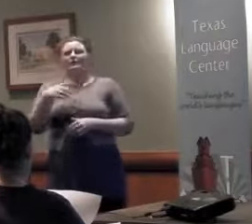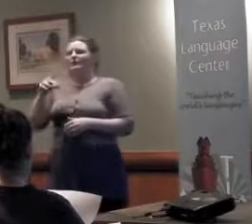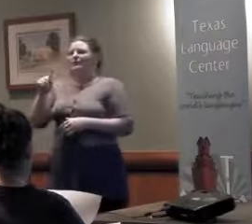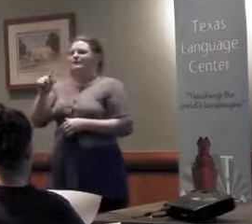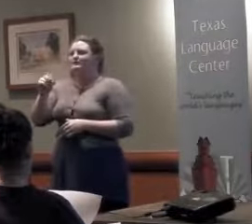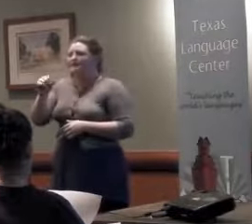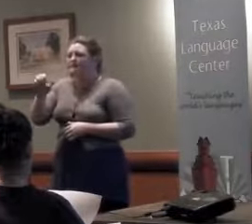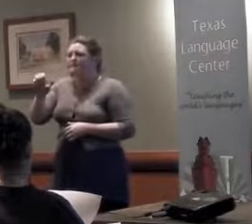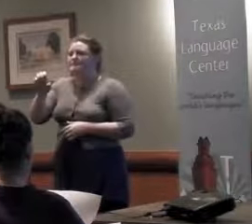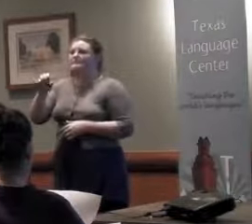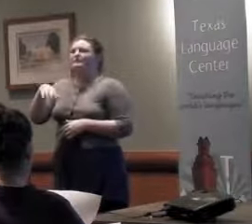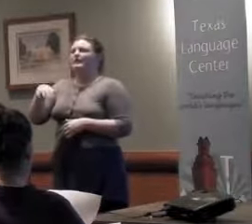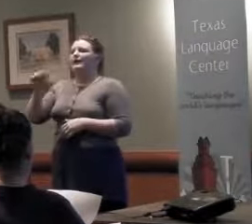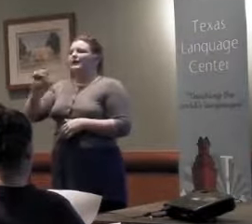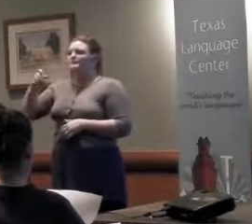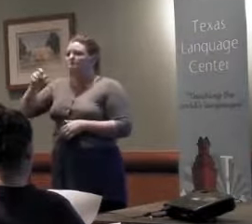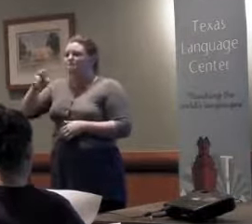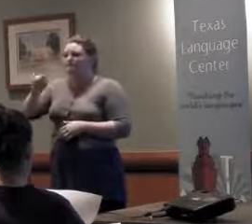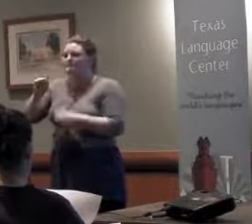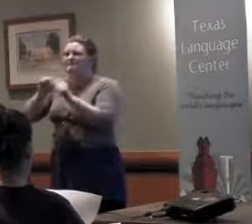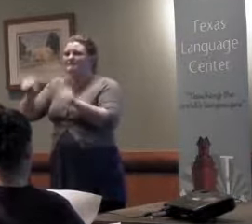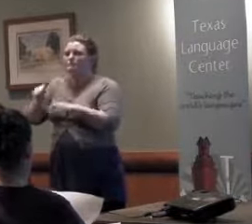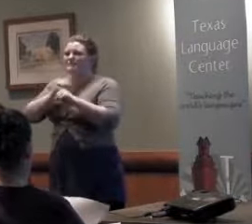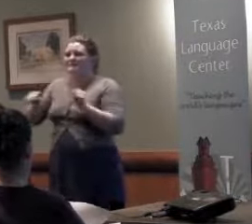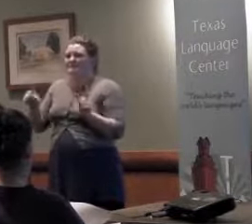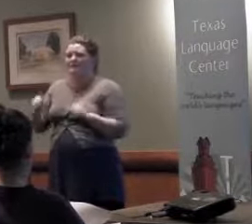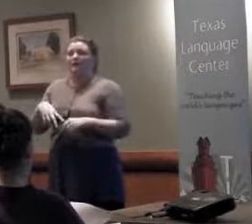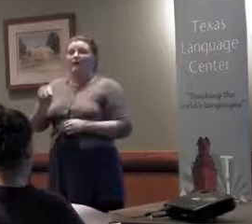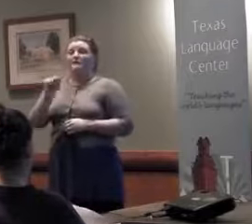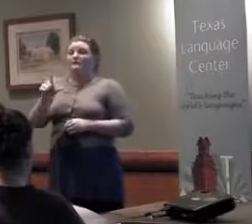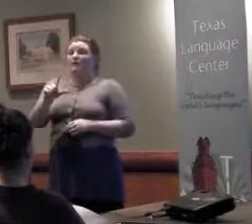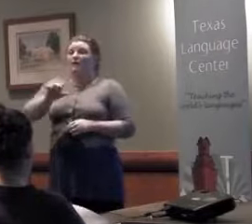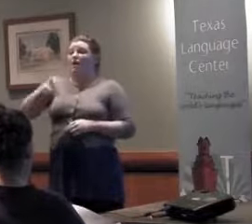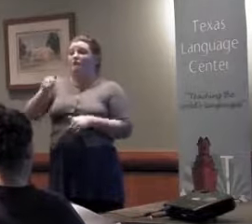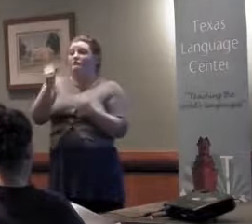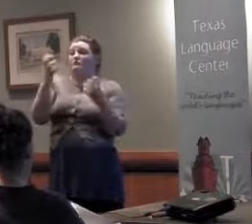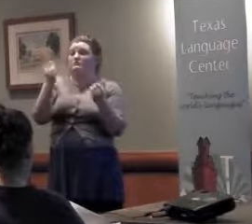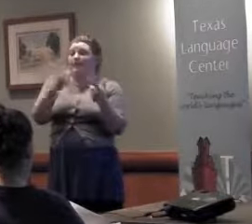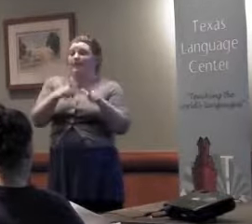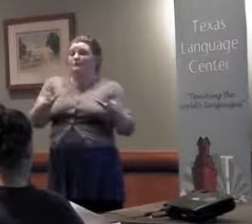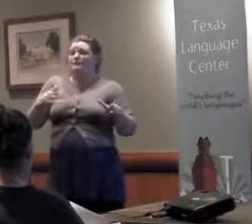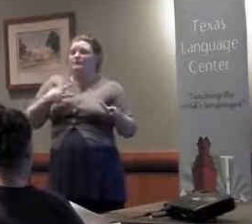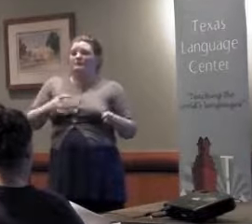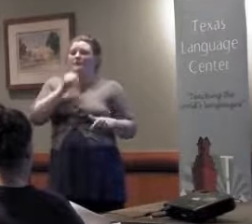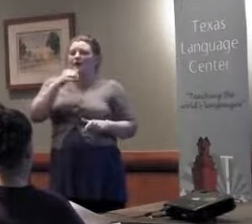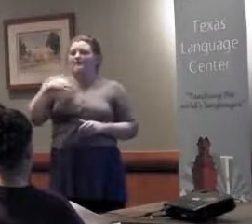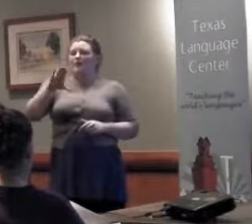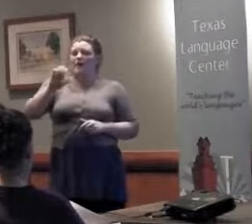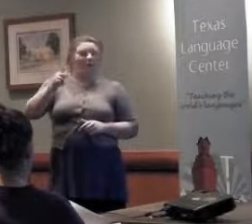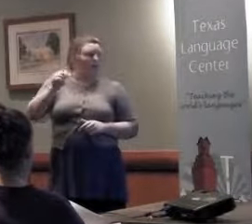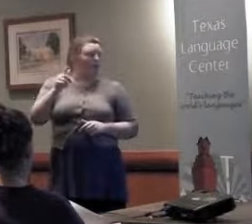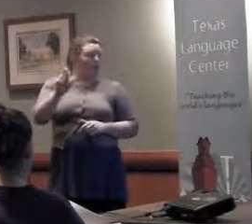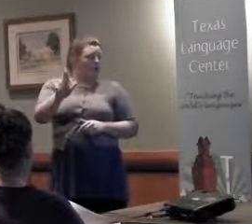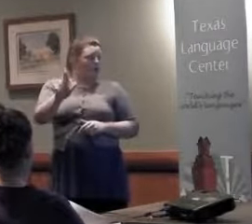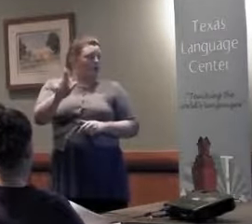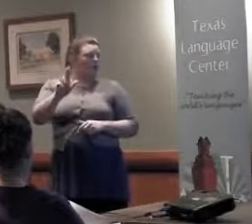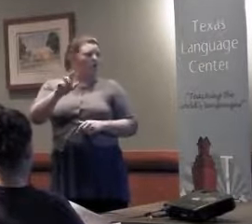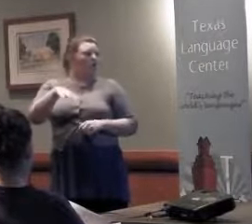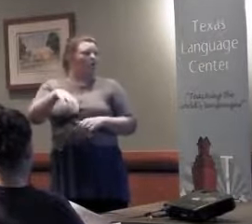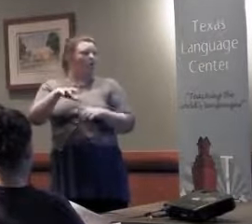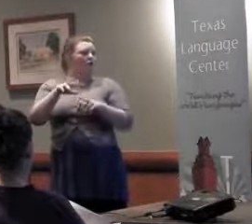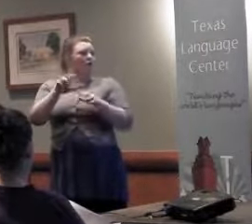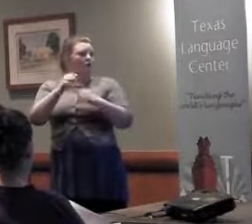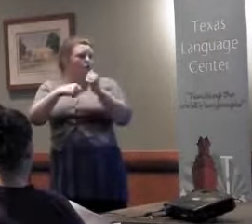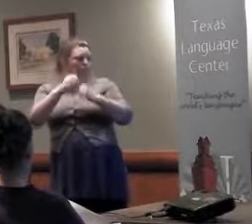aspect systems are quite different. ASL and other sign languages tend not to have copula constructions,